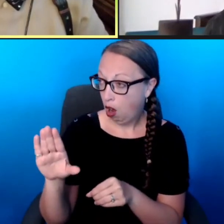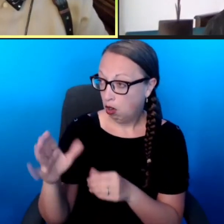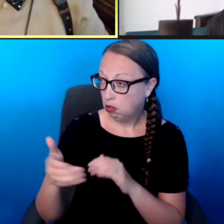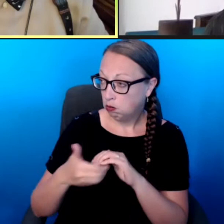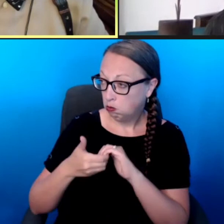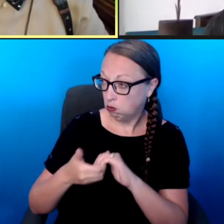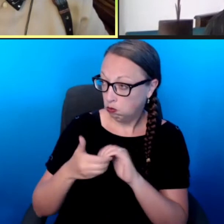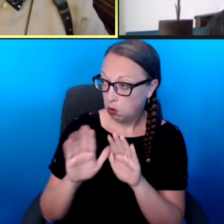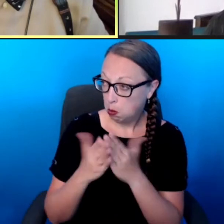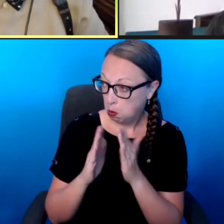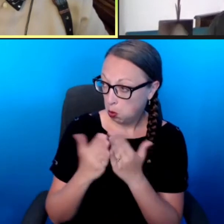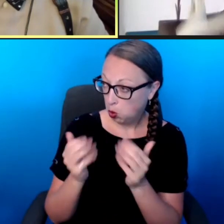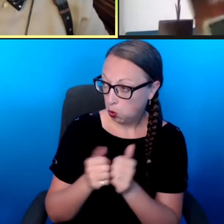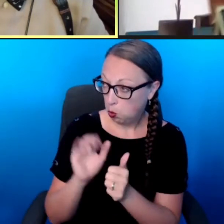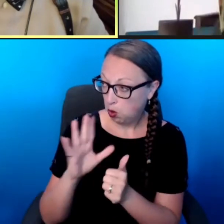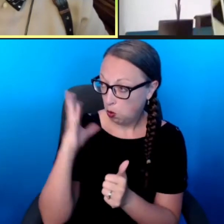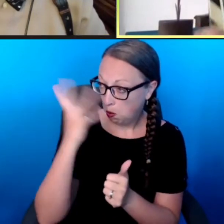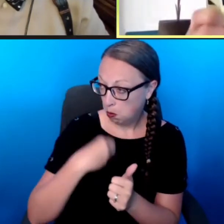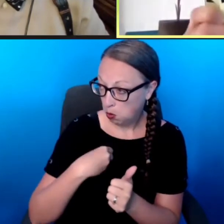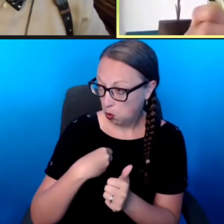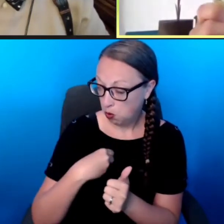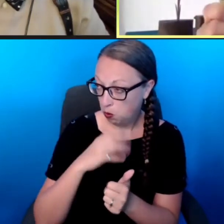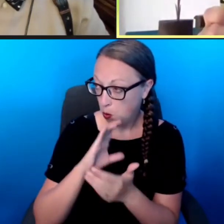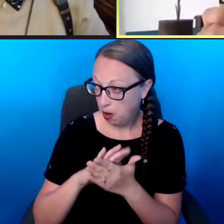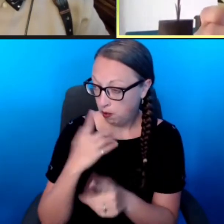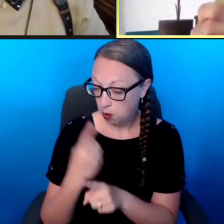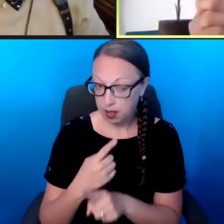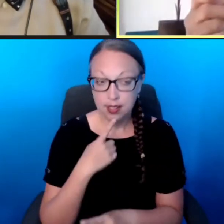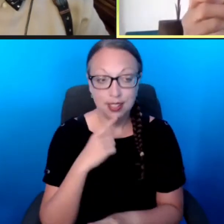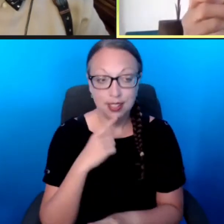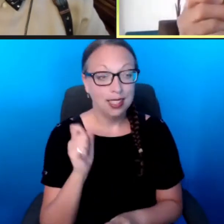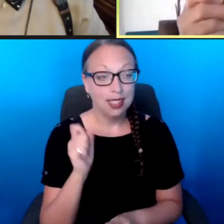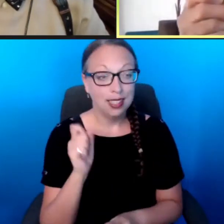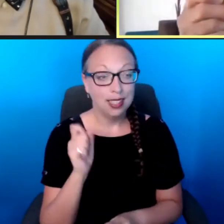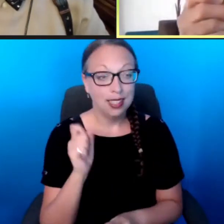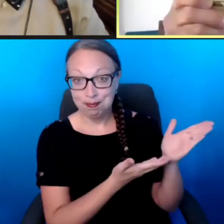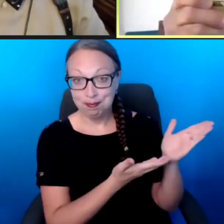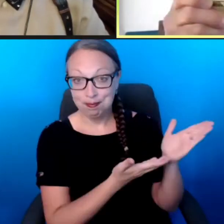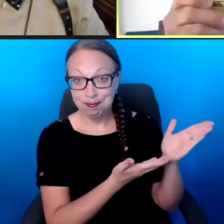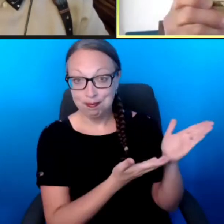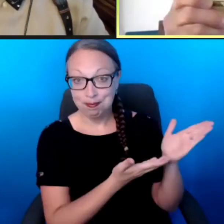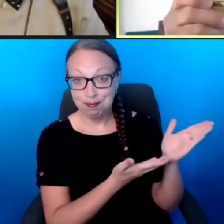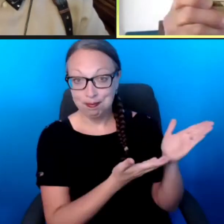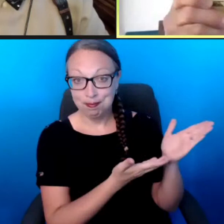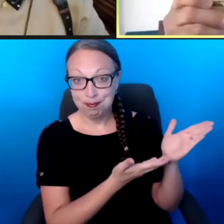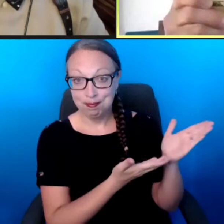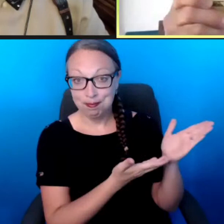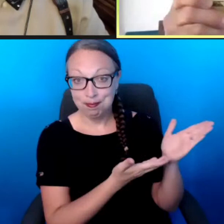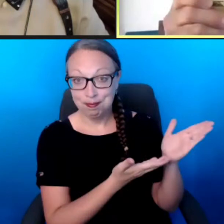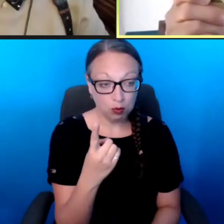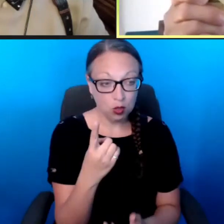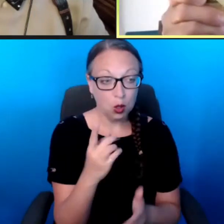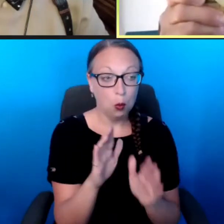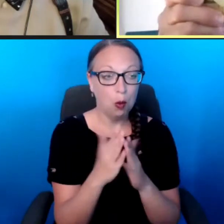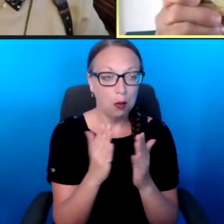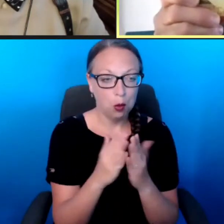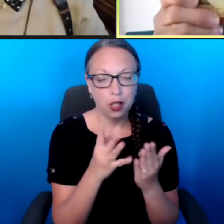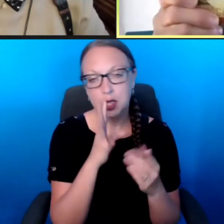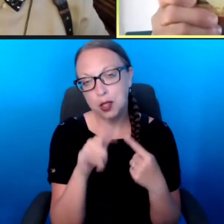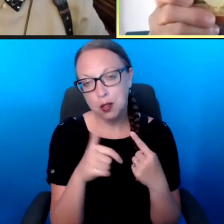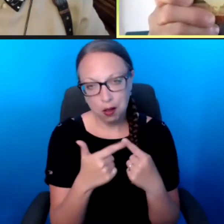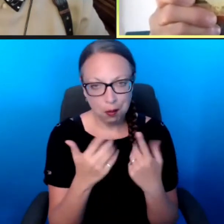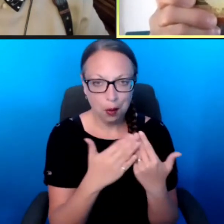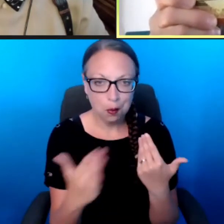books with your lovely wife? Yes, I did. This is one of the books that as we get in through the rest of the